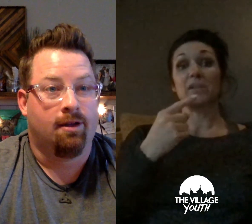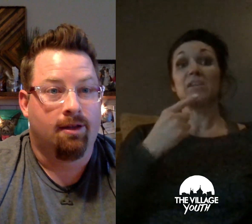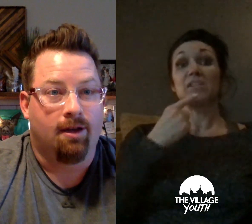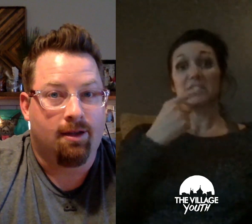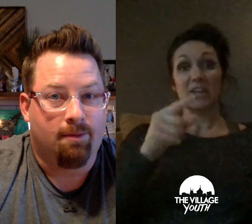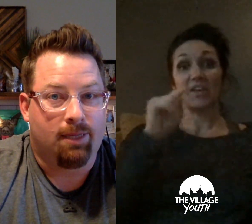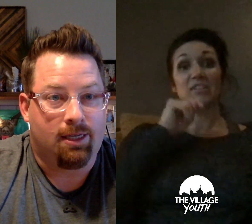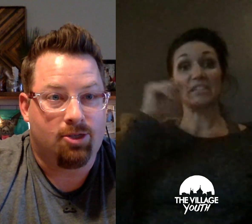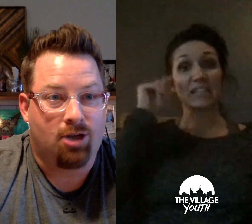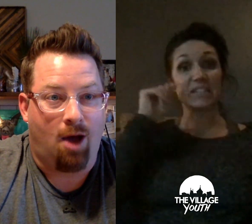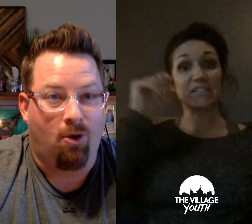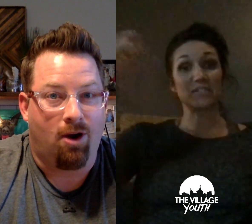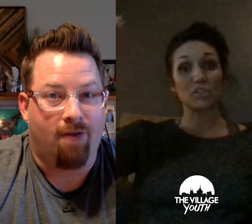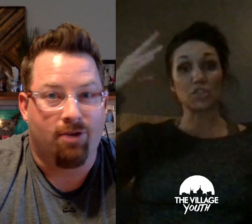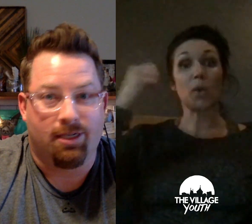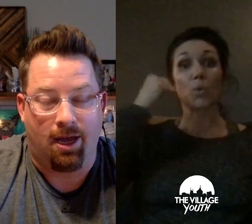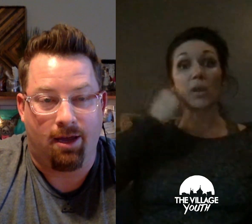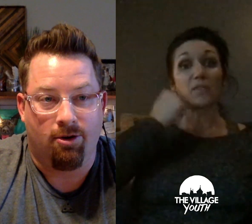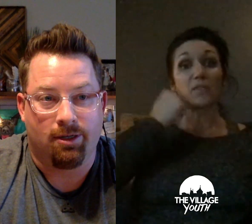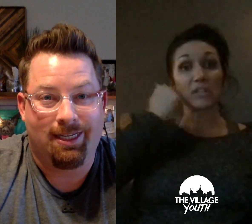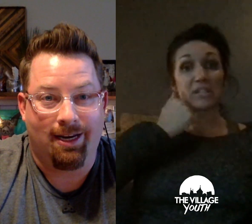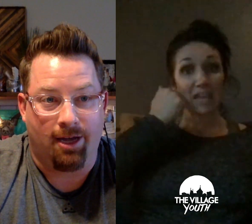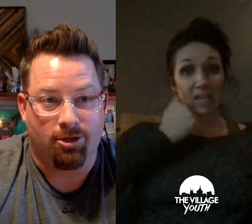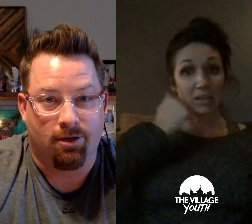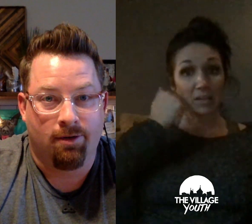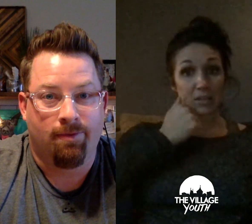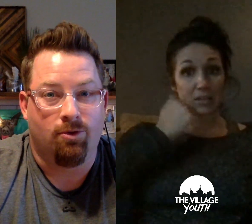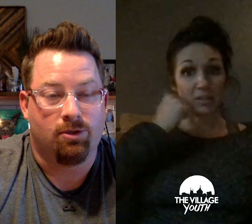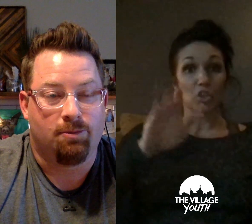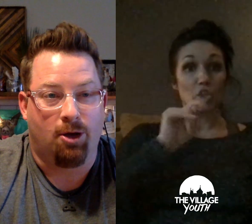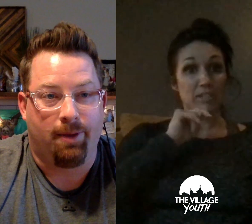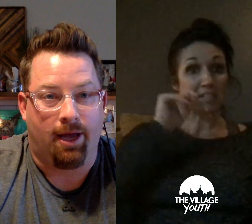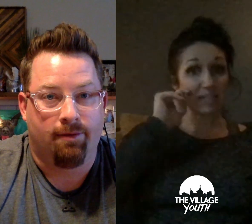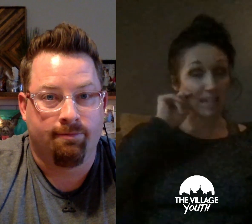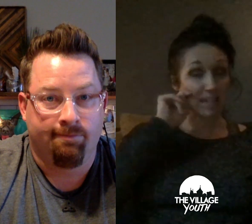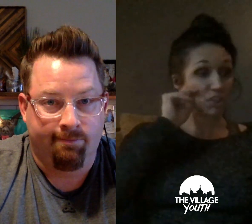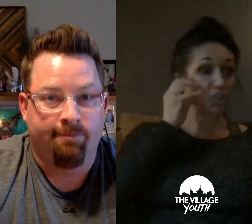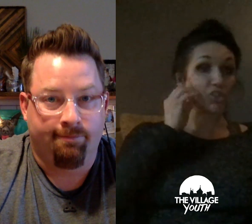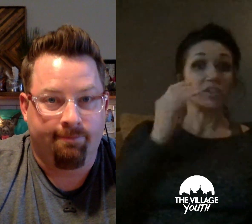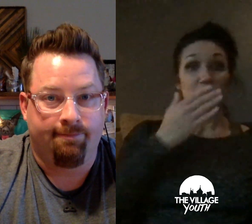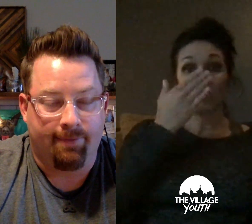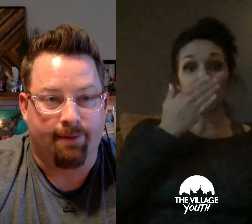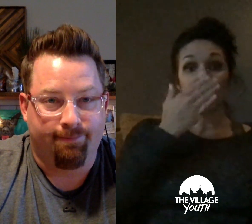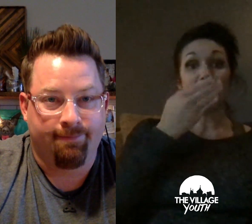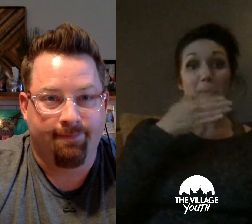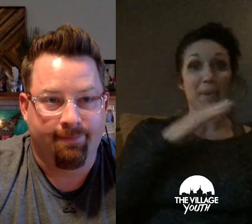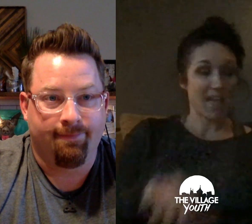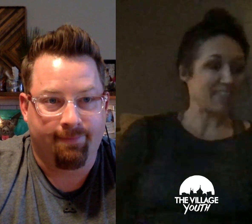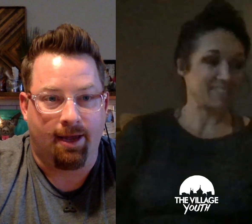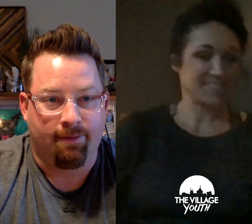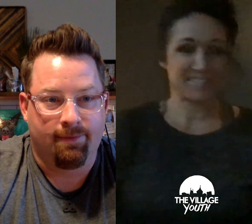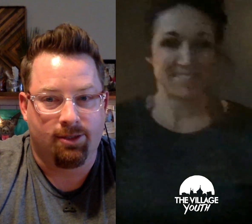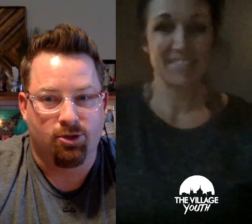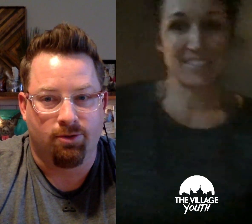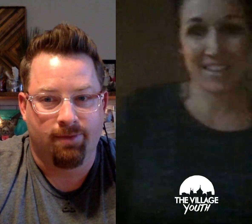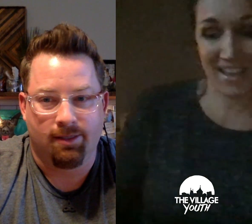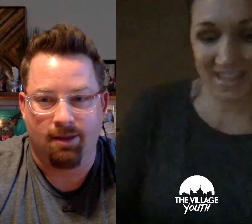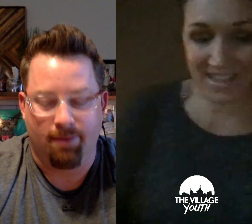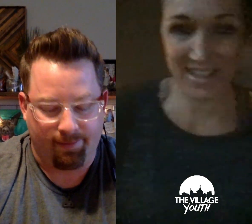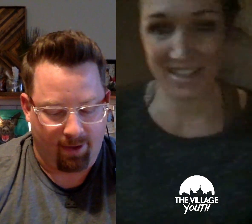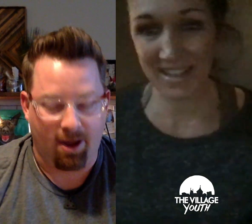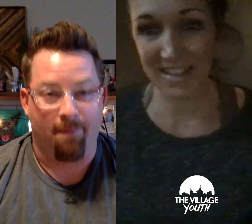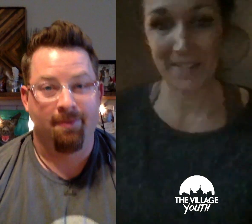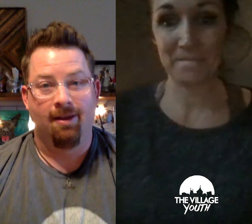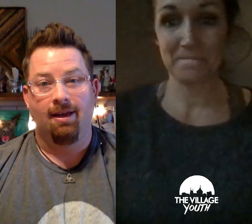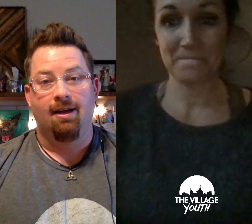So please shower every day. You're a teenager. You smell bad. Yeah. Yeah, it's true. It's